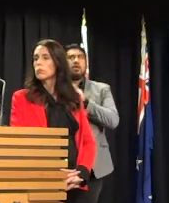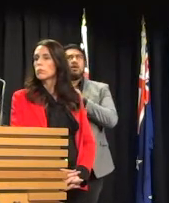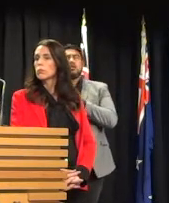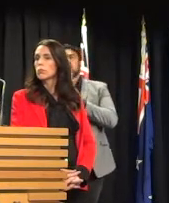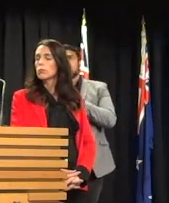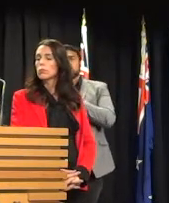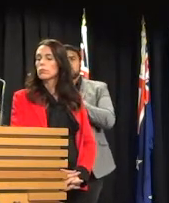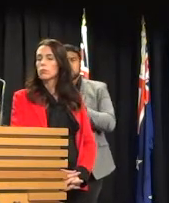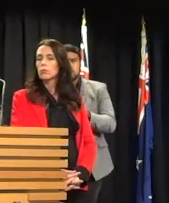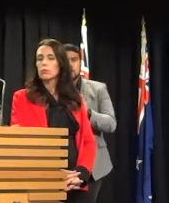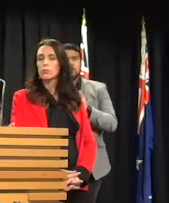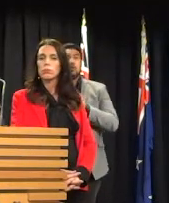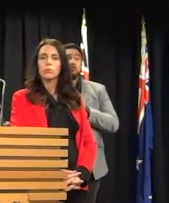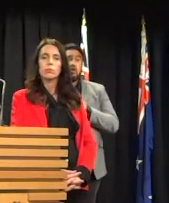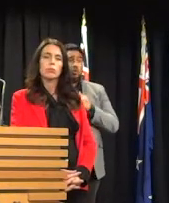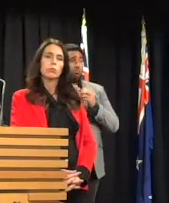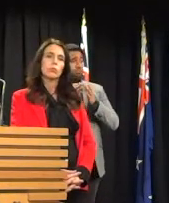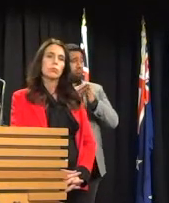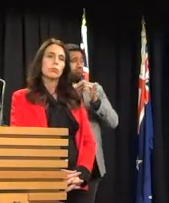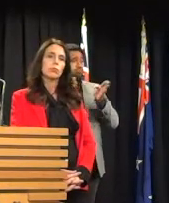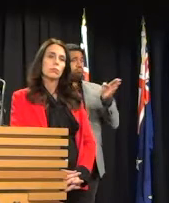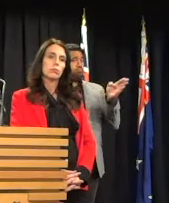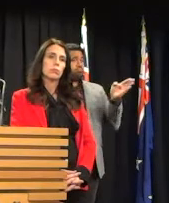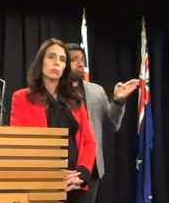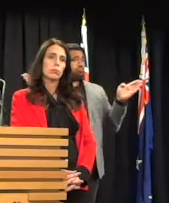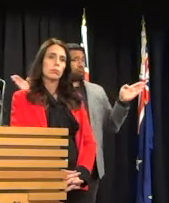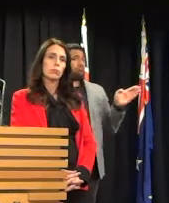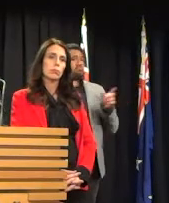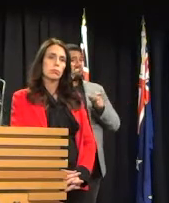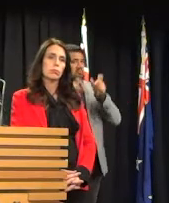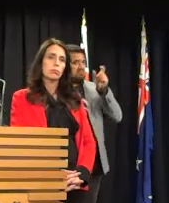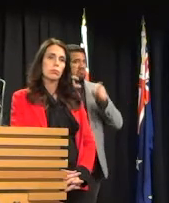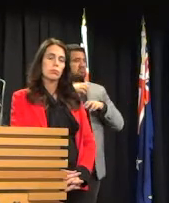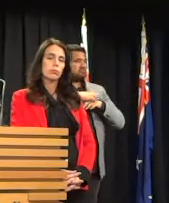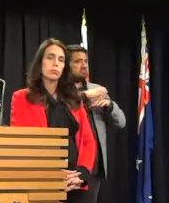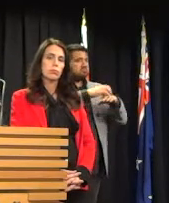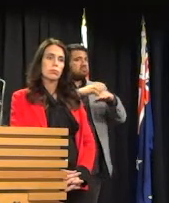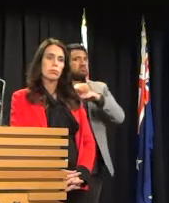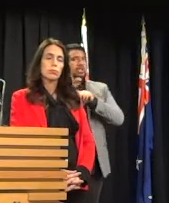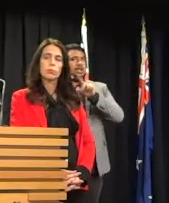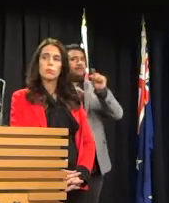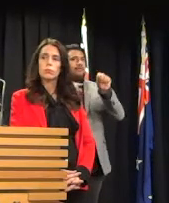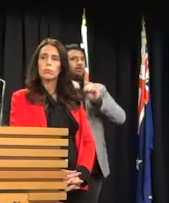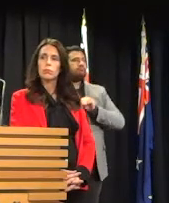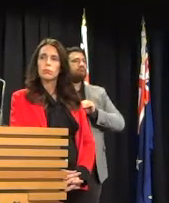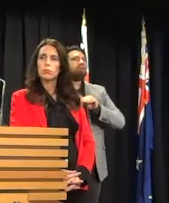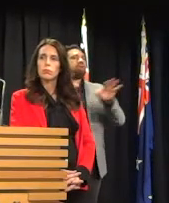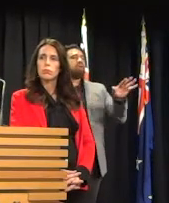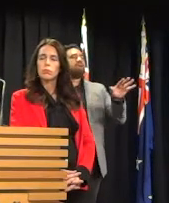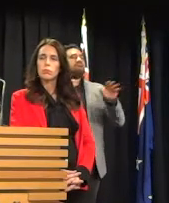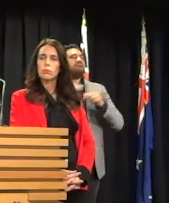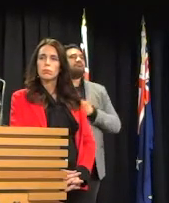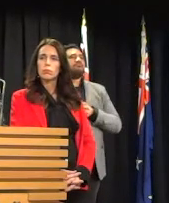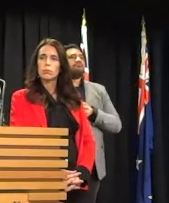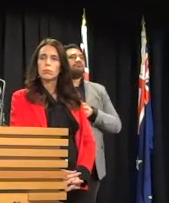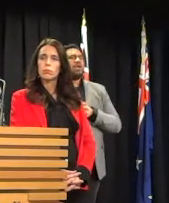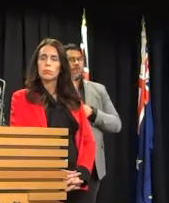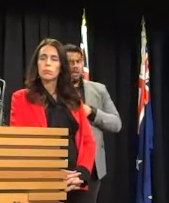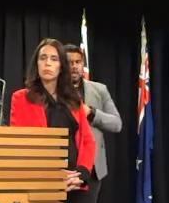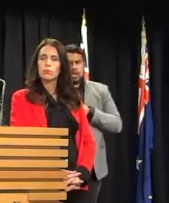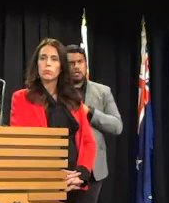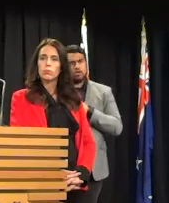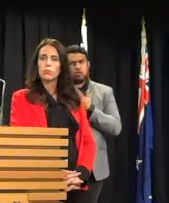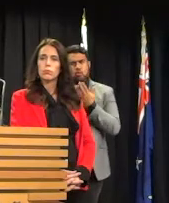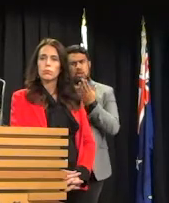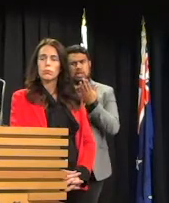users. So a very broad range of invites being extended, and I think last I saw there was a list